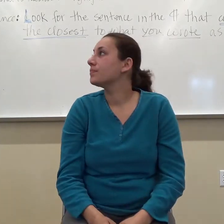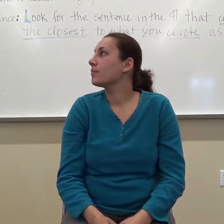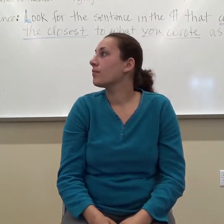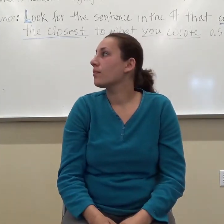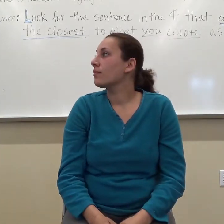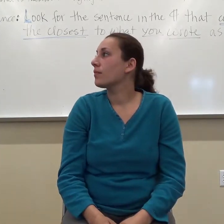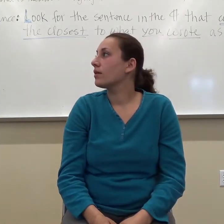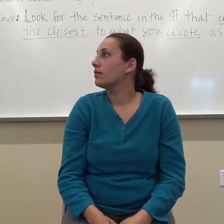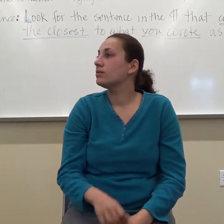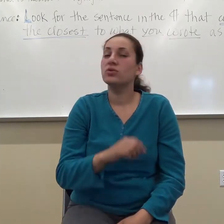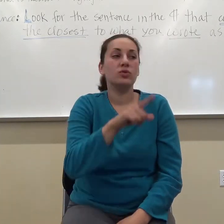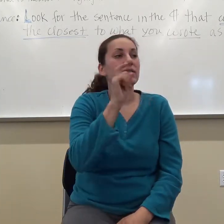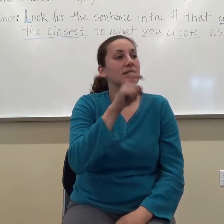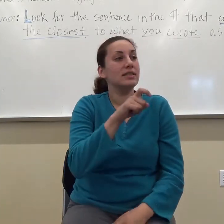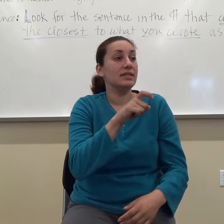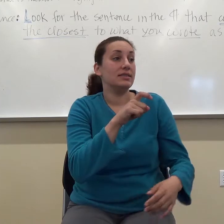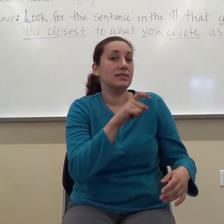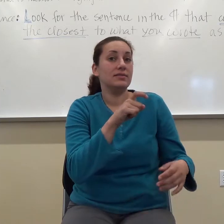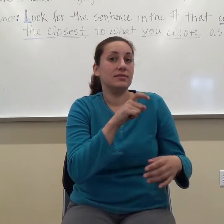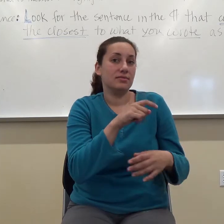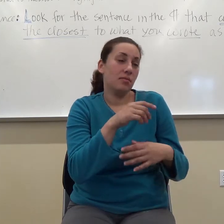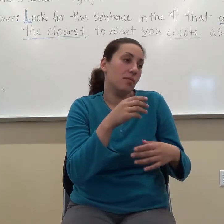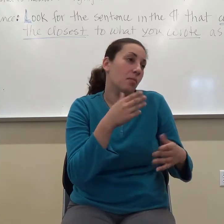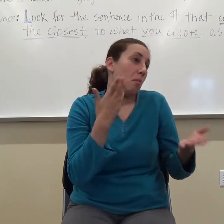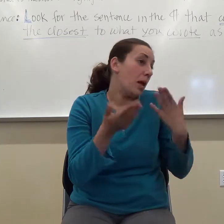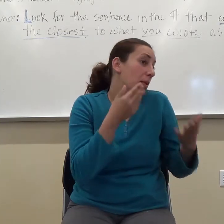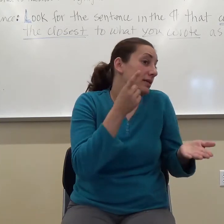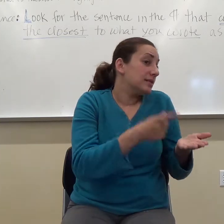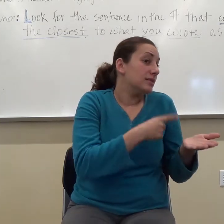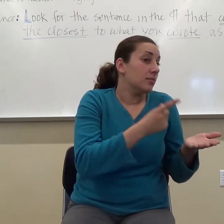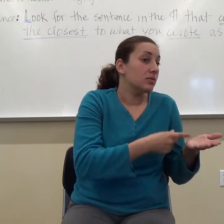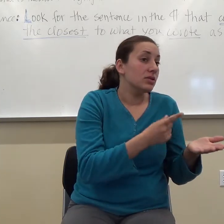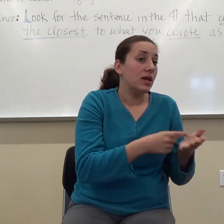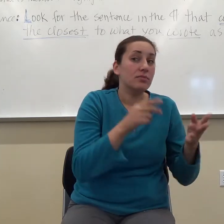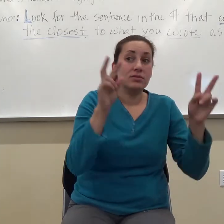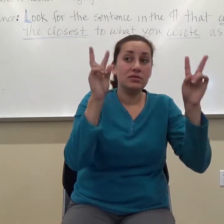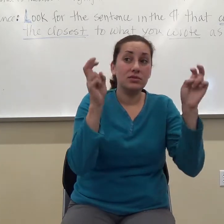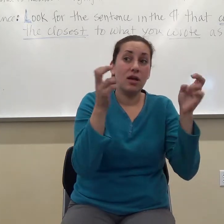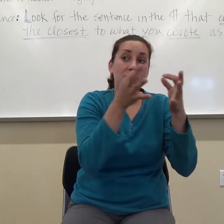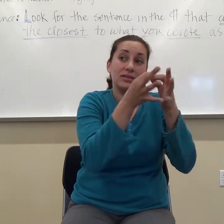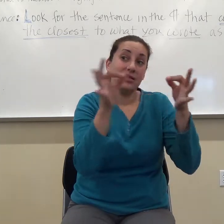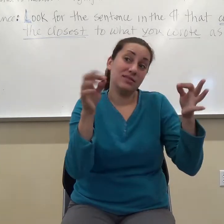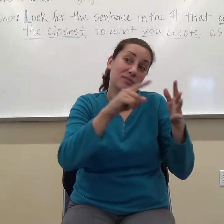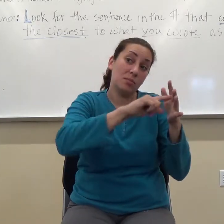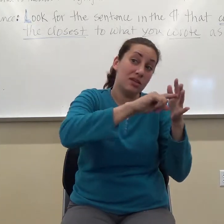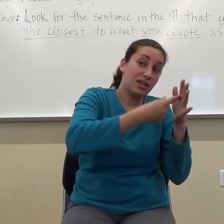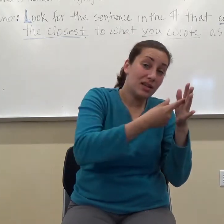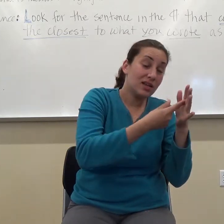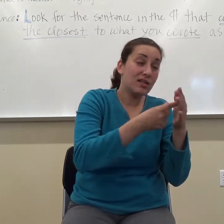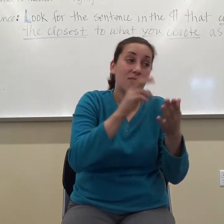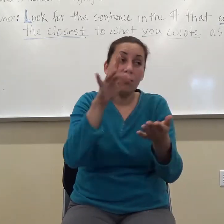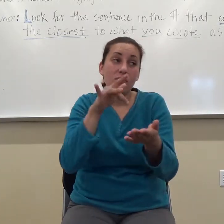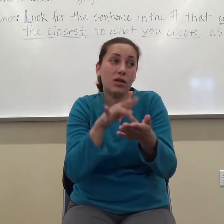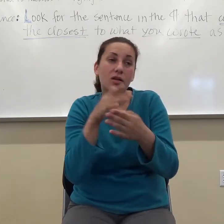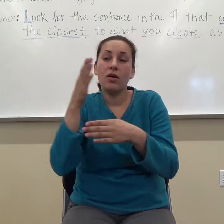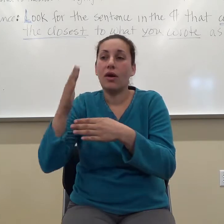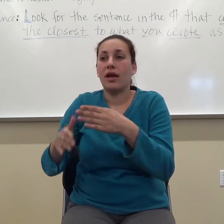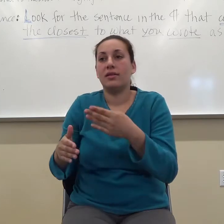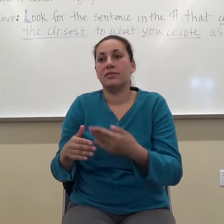topic sentences at the beginning, topic sentences in the middle, topic sentences at the end. So check your work against